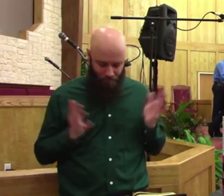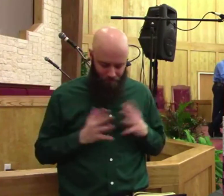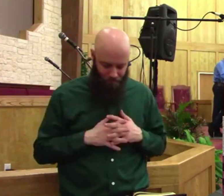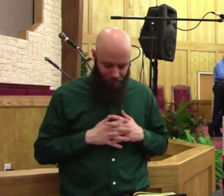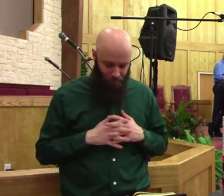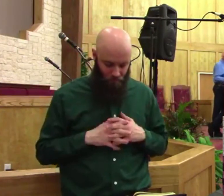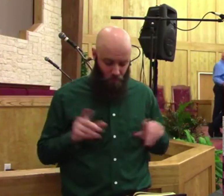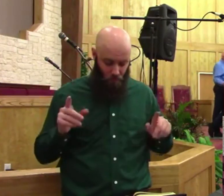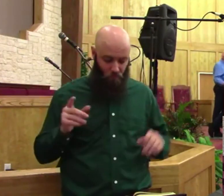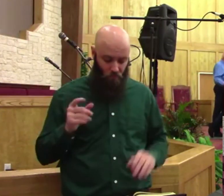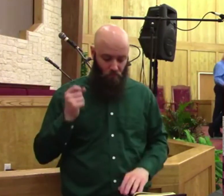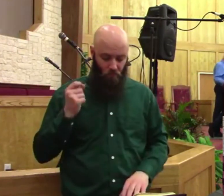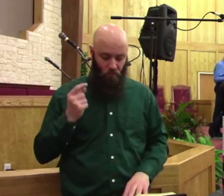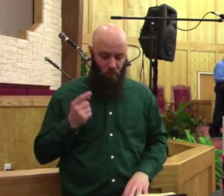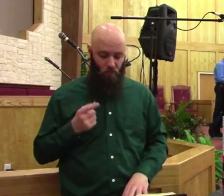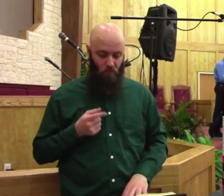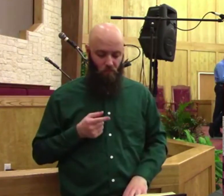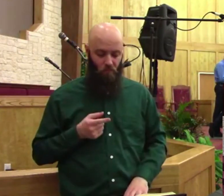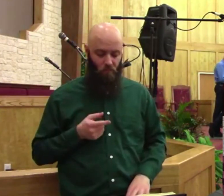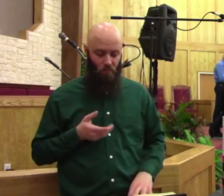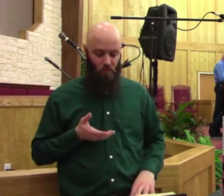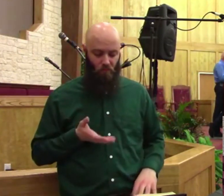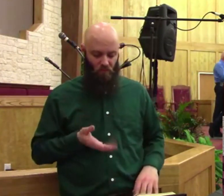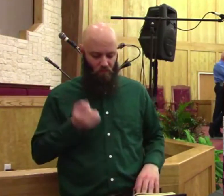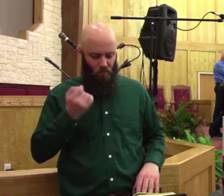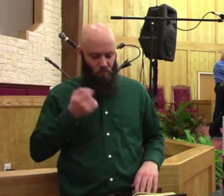but to accept it, because